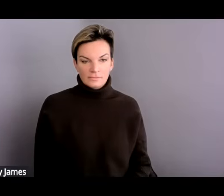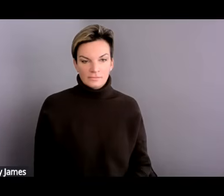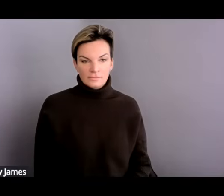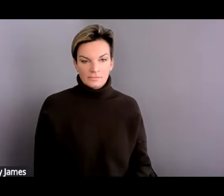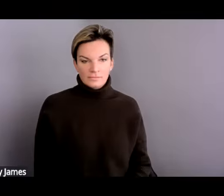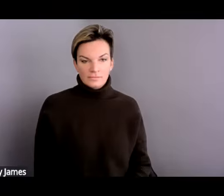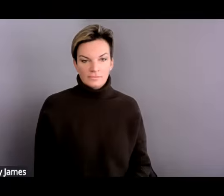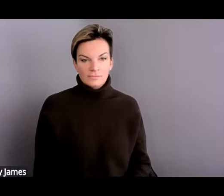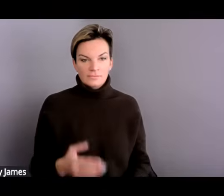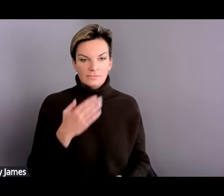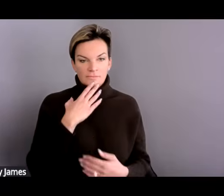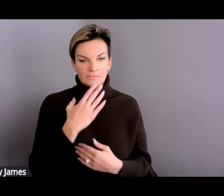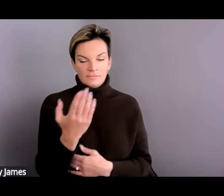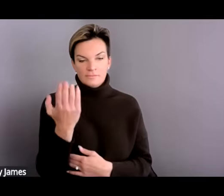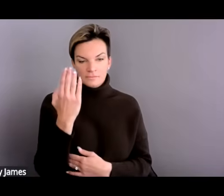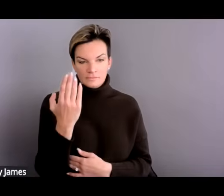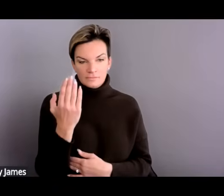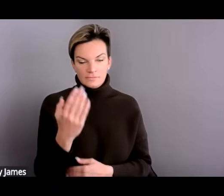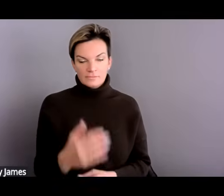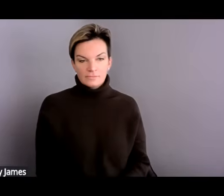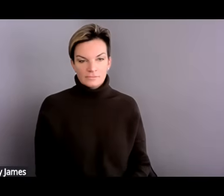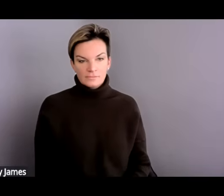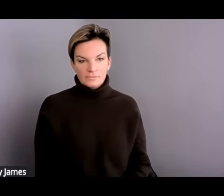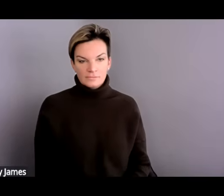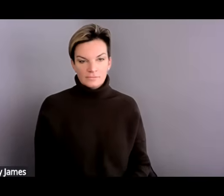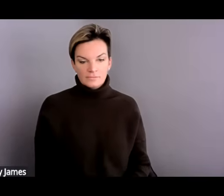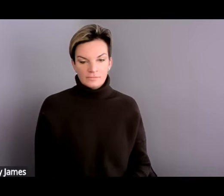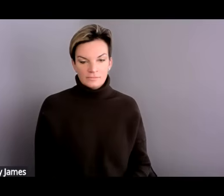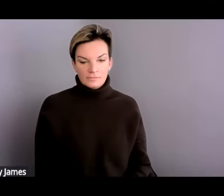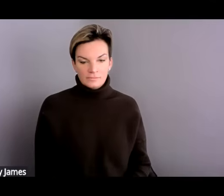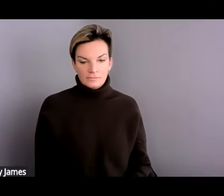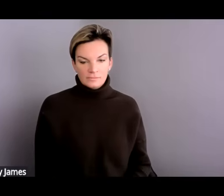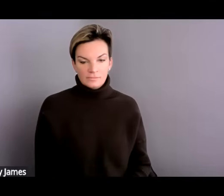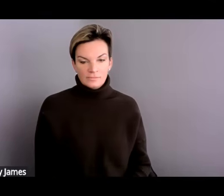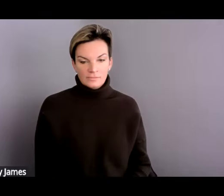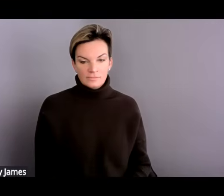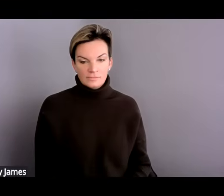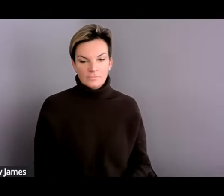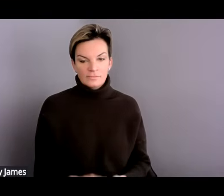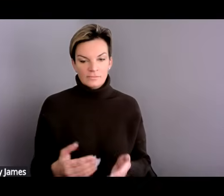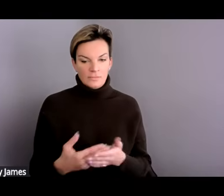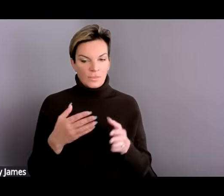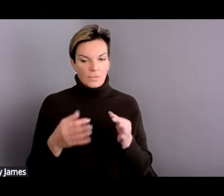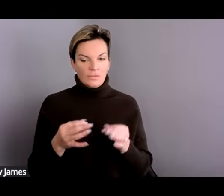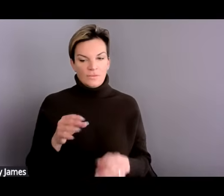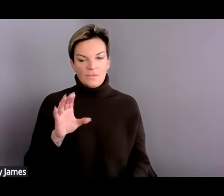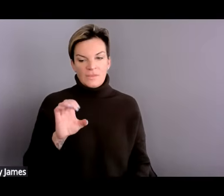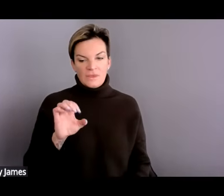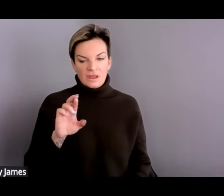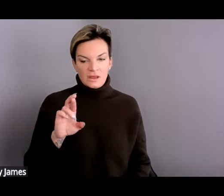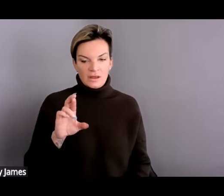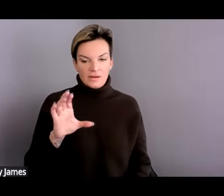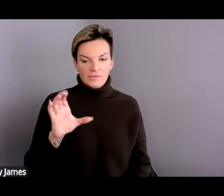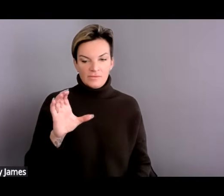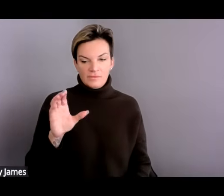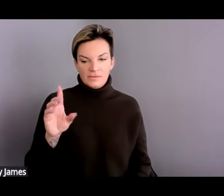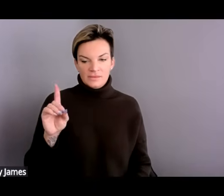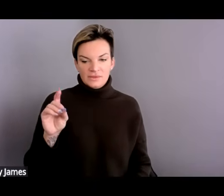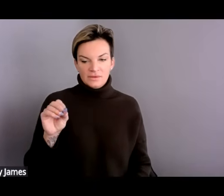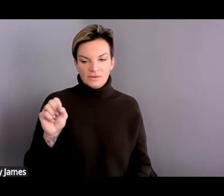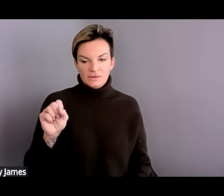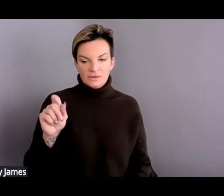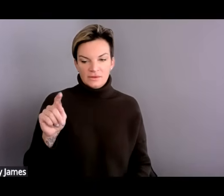Good morning. For the deference to the new court reporter, Eric Doster, ERIC, D as in